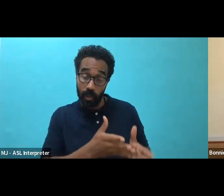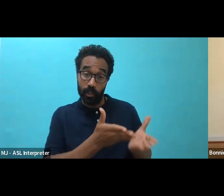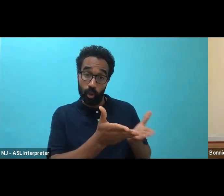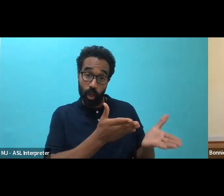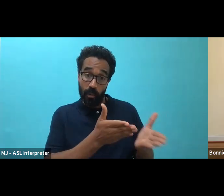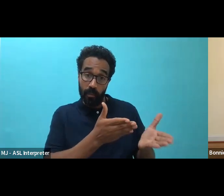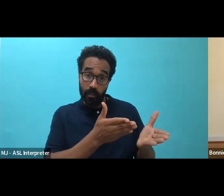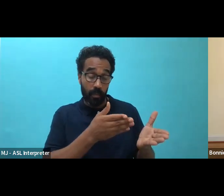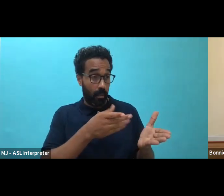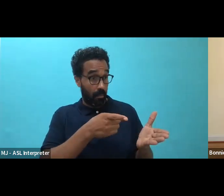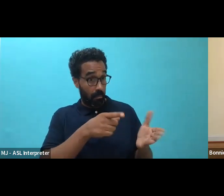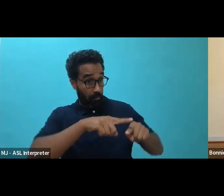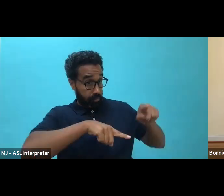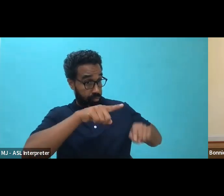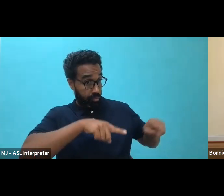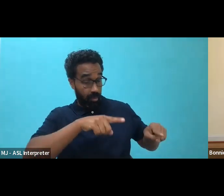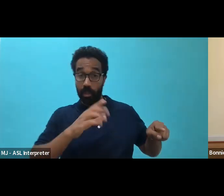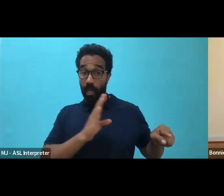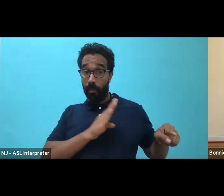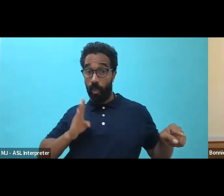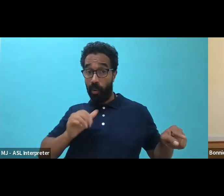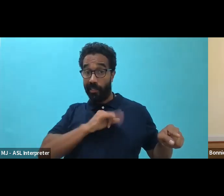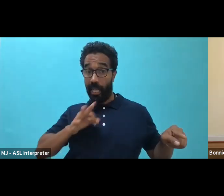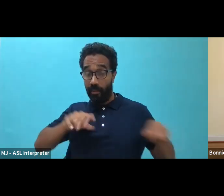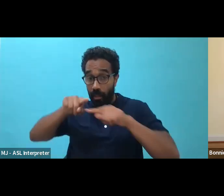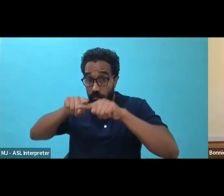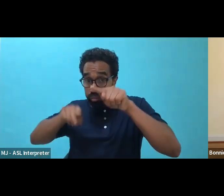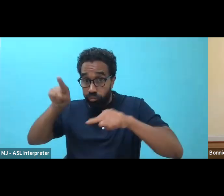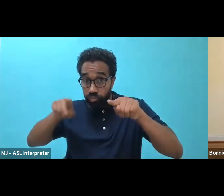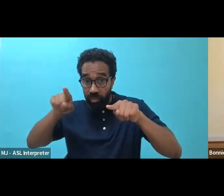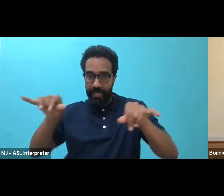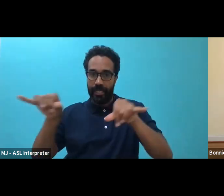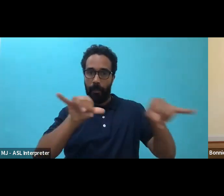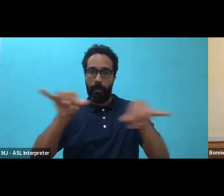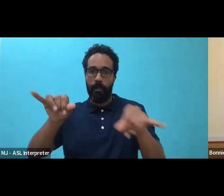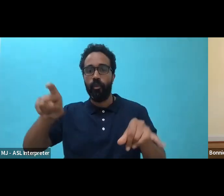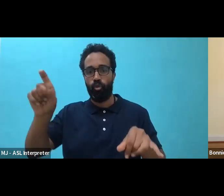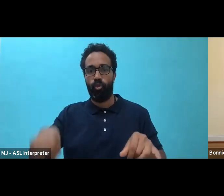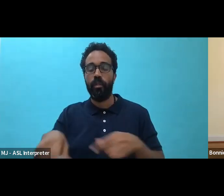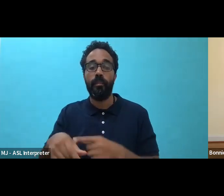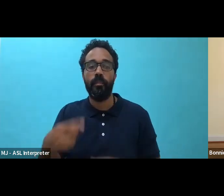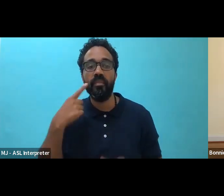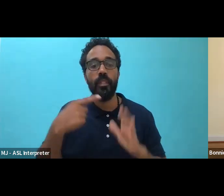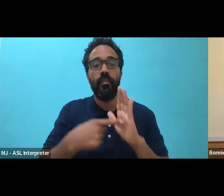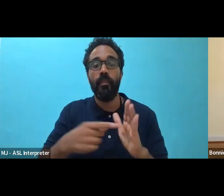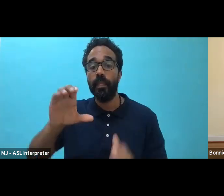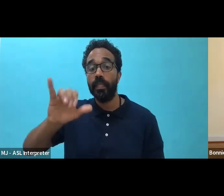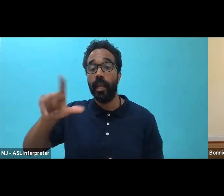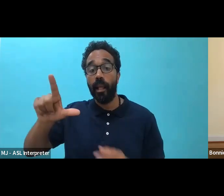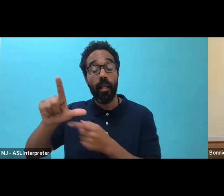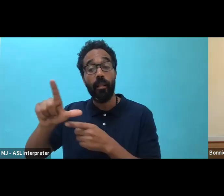be reflected on the board and staff. If a CIL constituency, for example, is